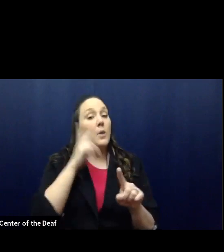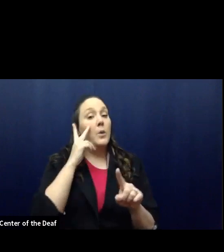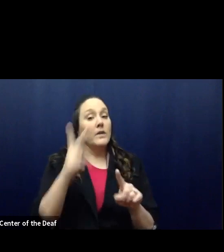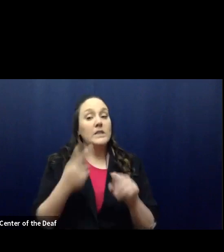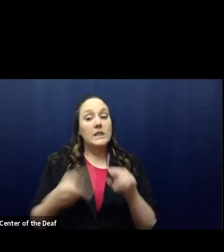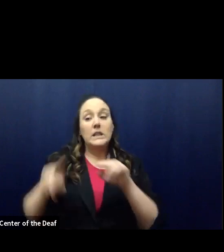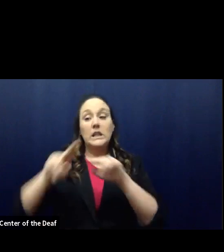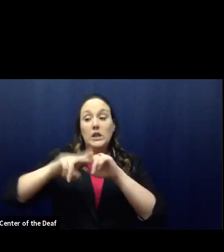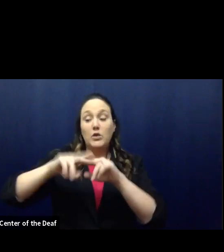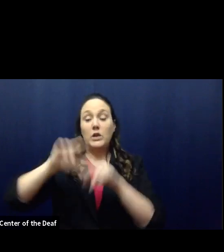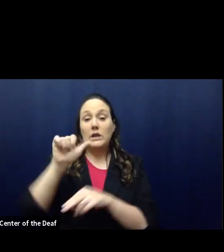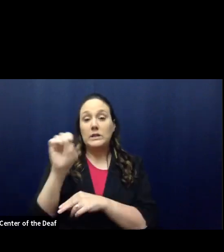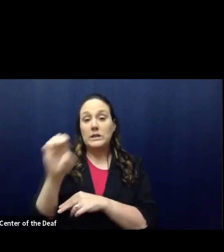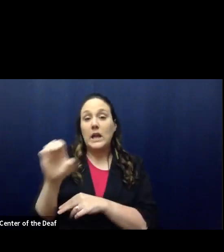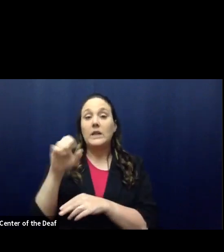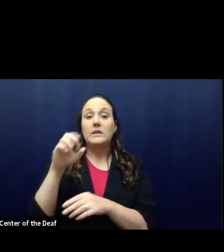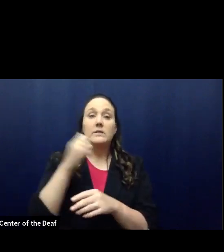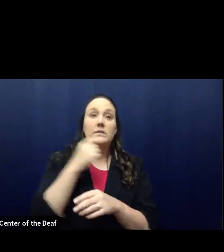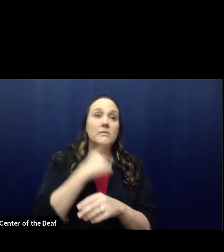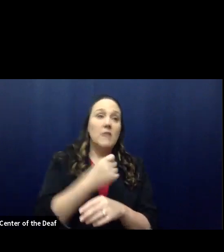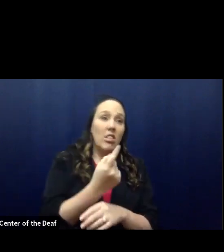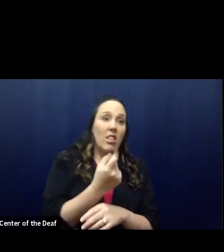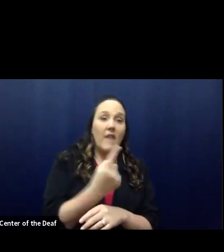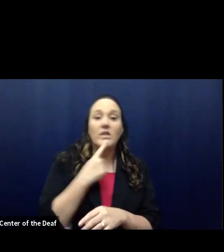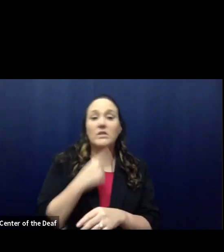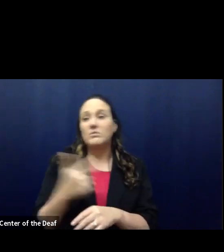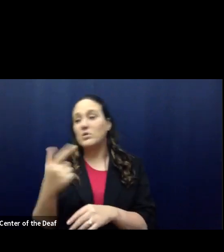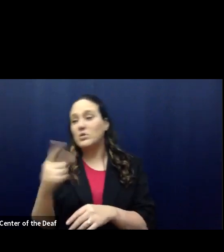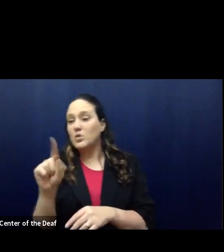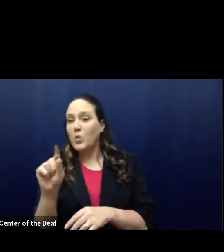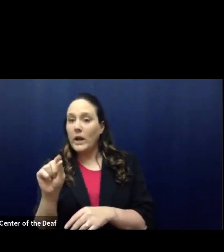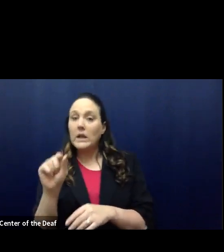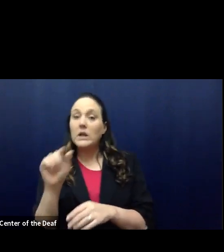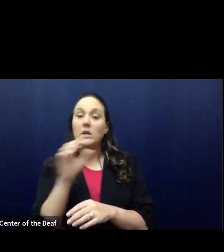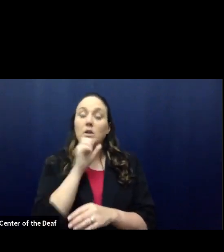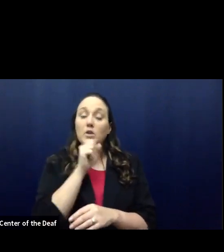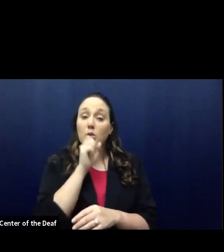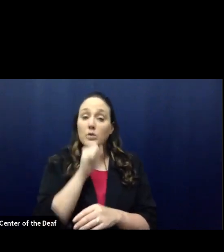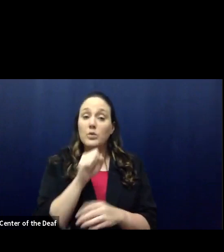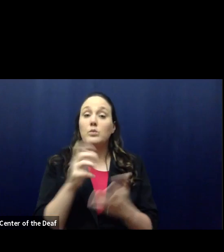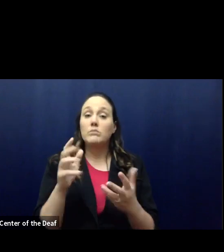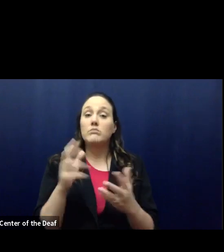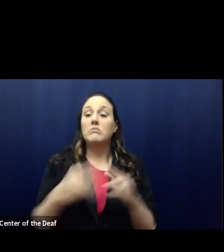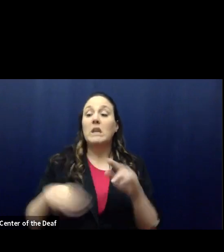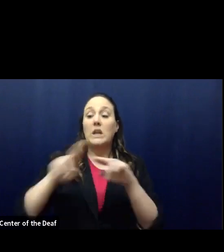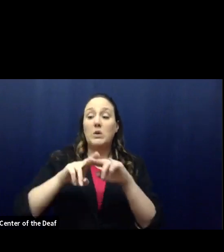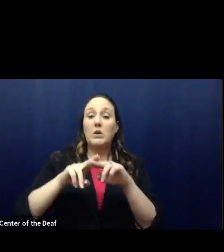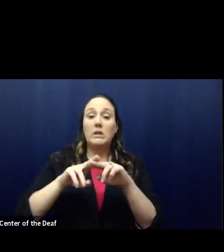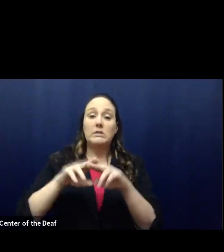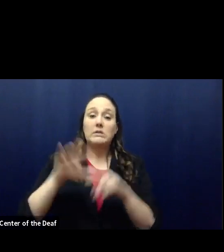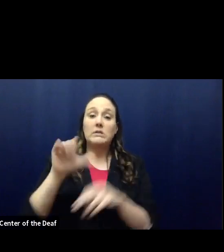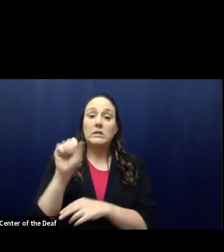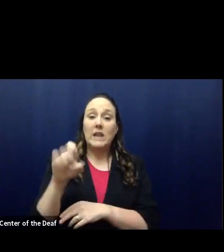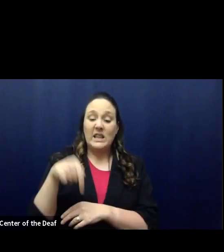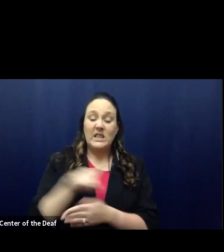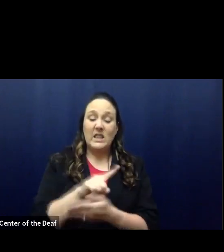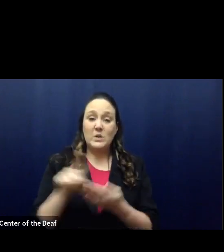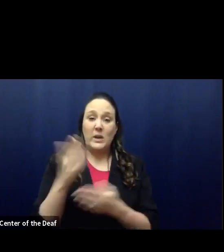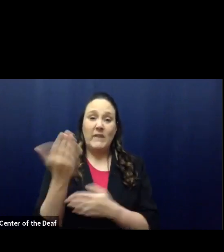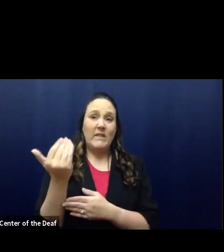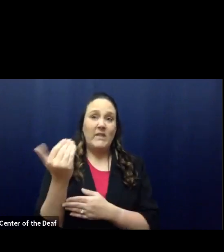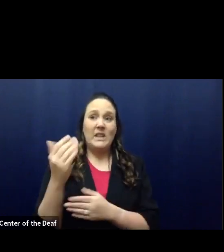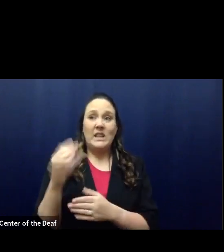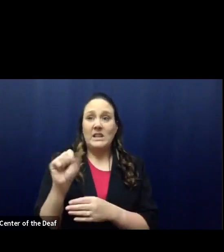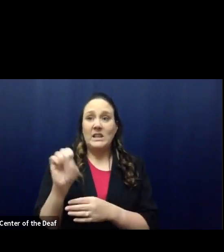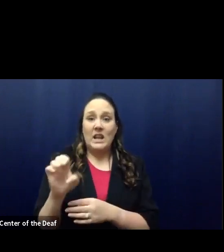11 to 20-year-old demographic in general. I think we've had an increase in 15 cases in that group this week alone since Monday,